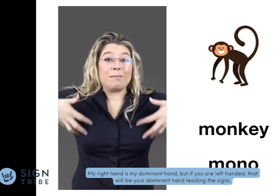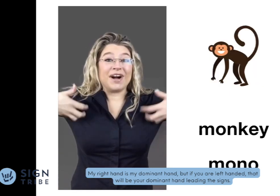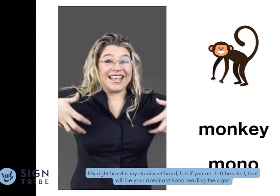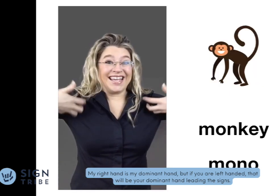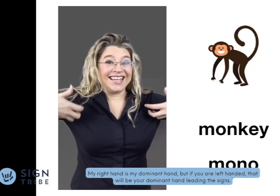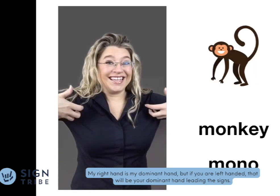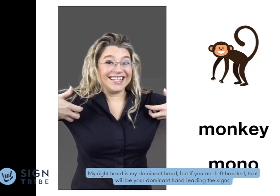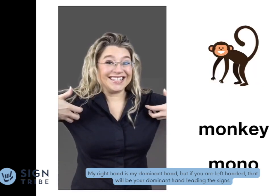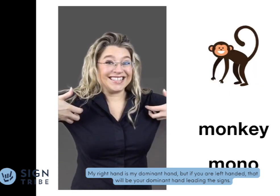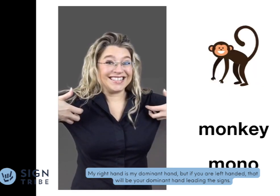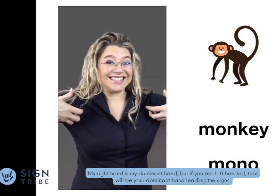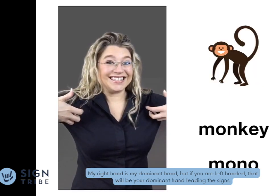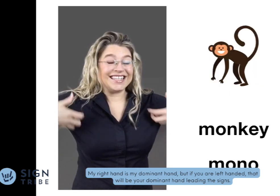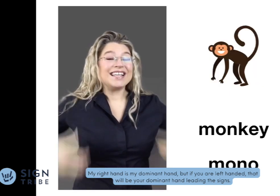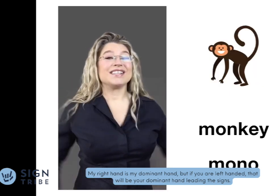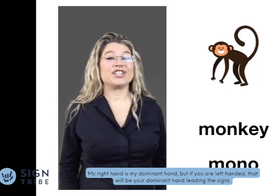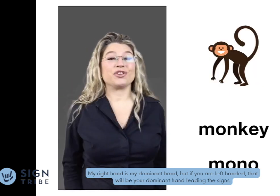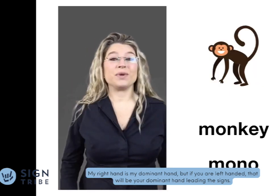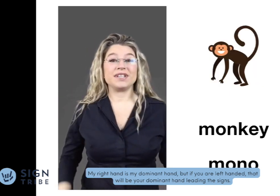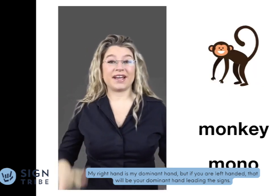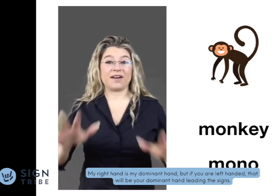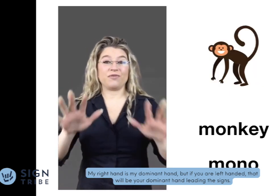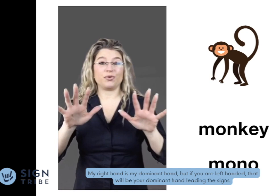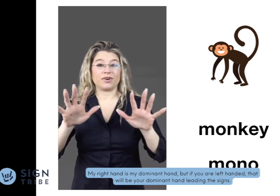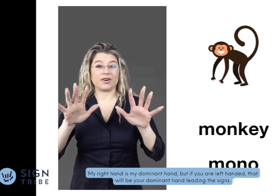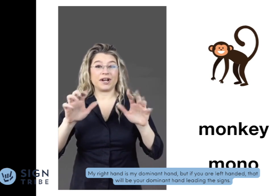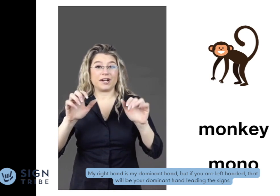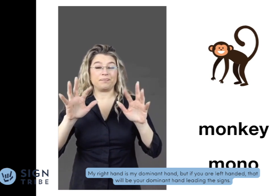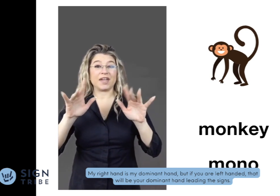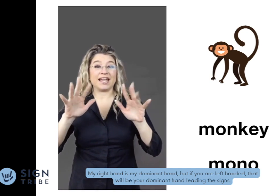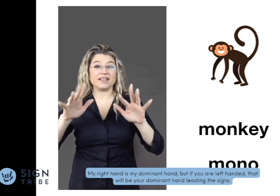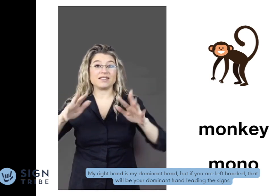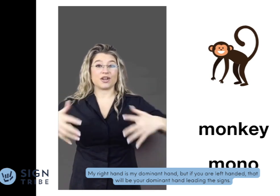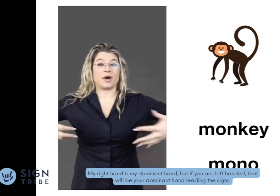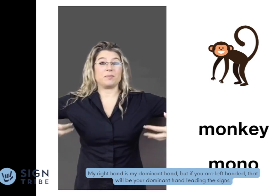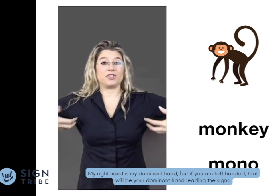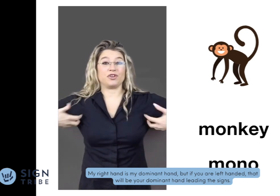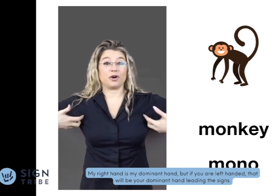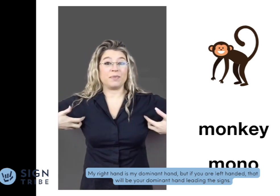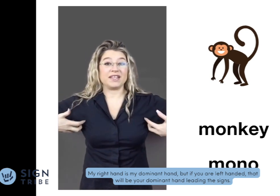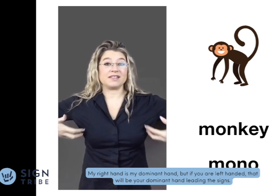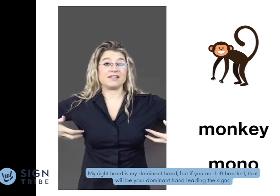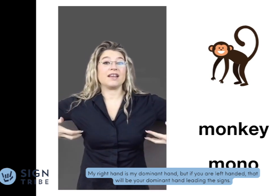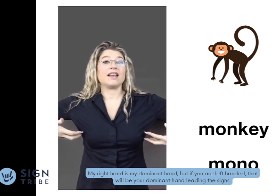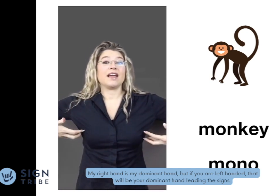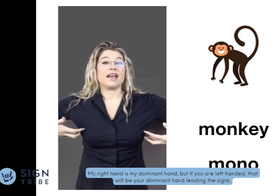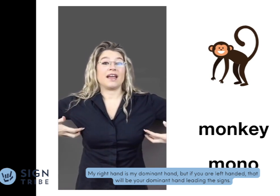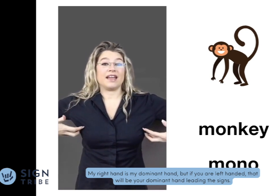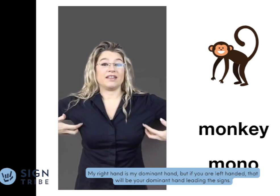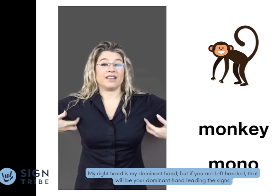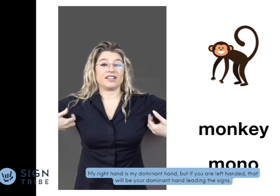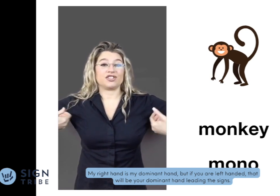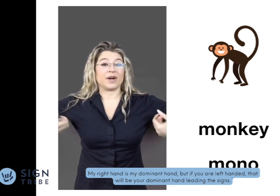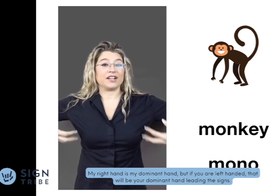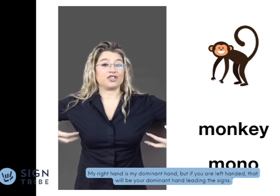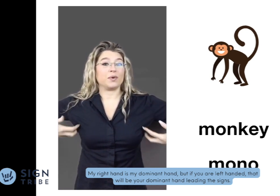Monkey. So you're going to have your hands go up to your armpits and like scratch going up.